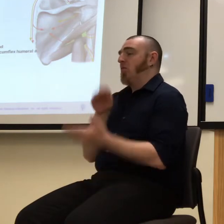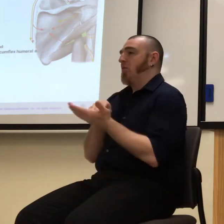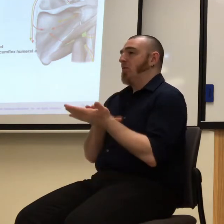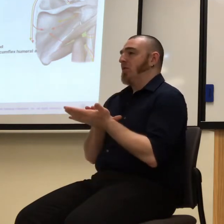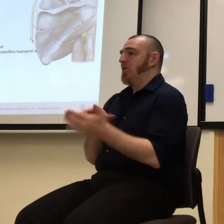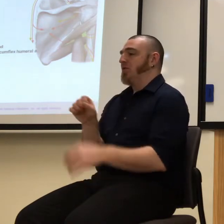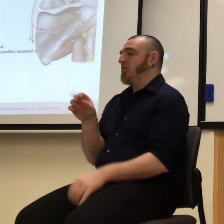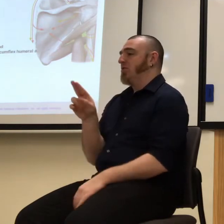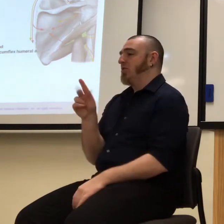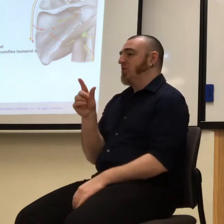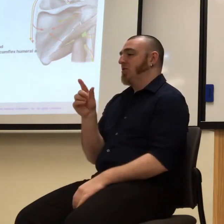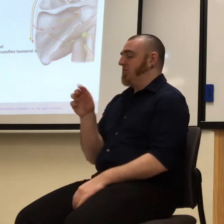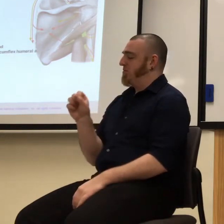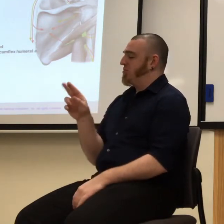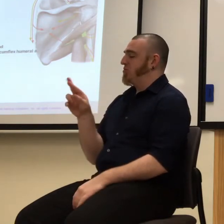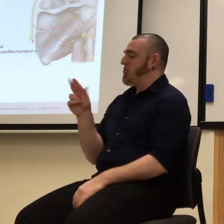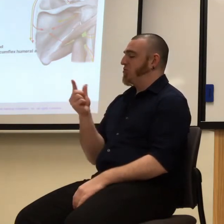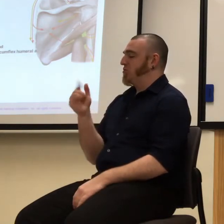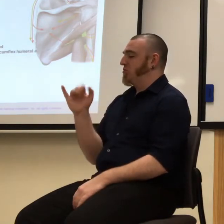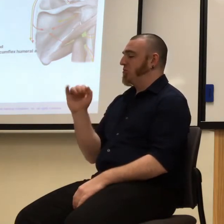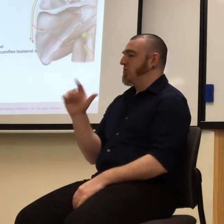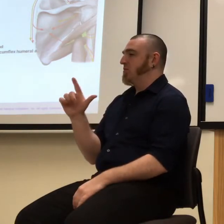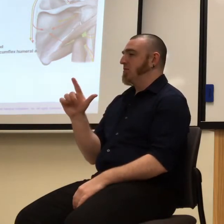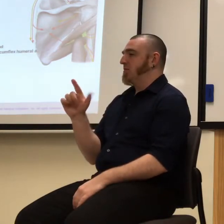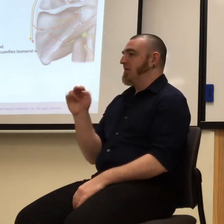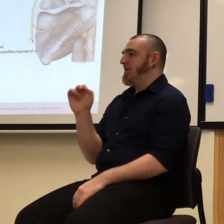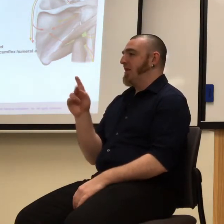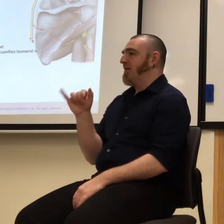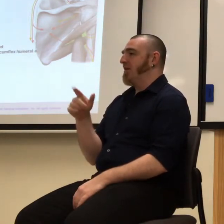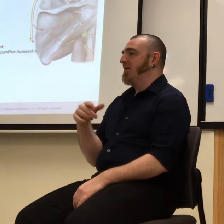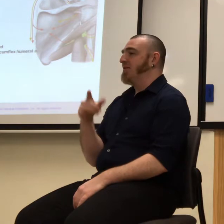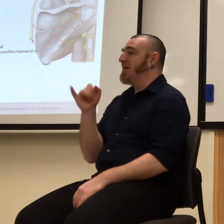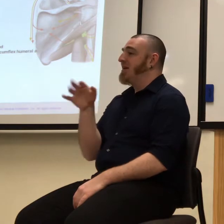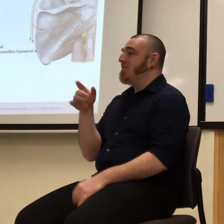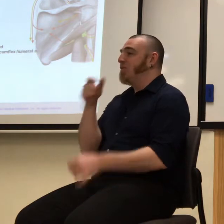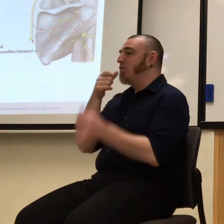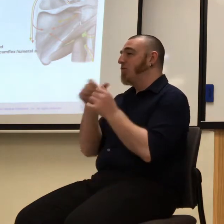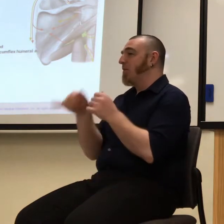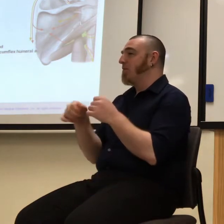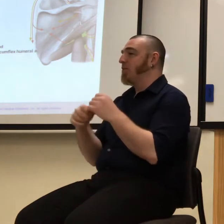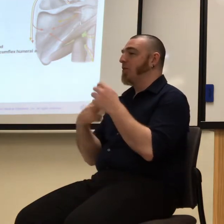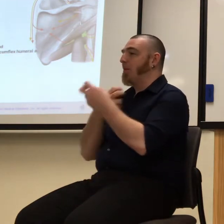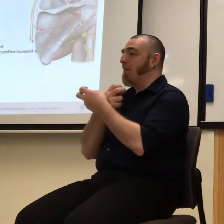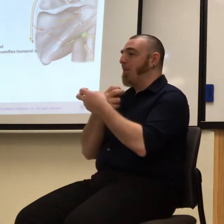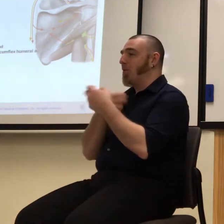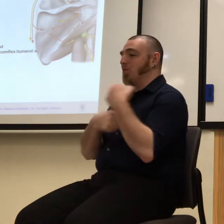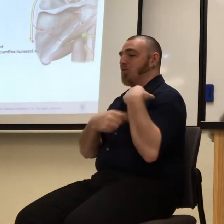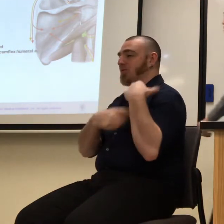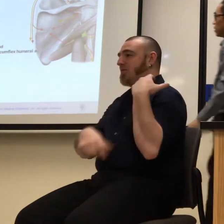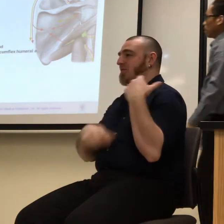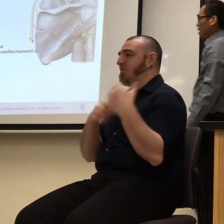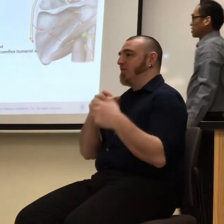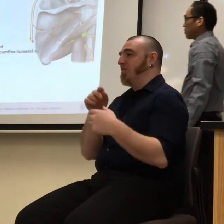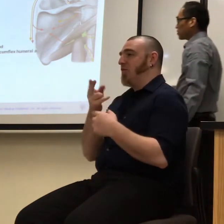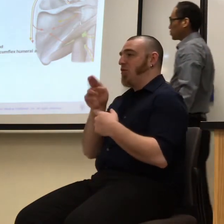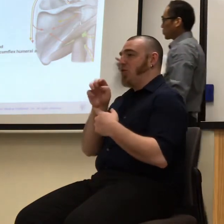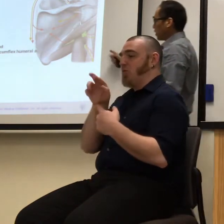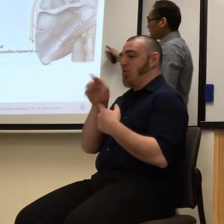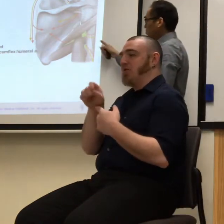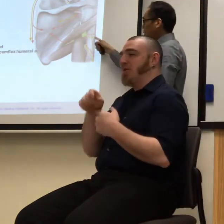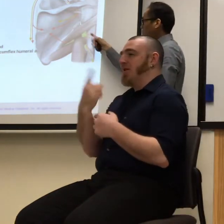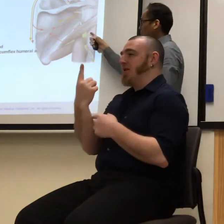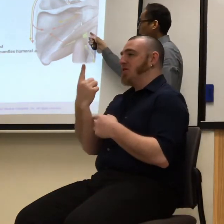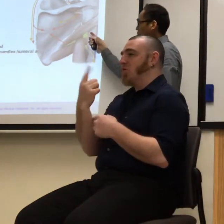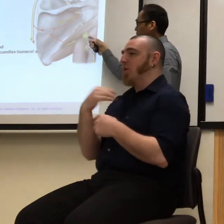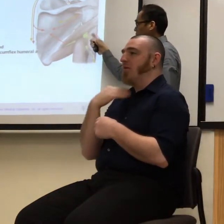surgical neck. Remember, that's one of the necks of the humerus if you've forgotten your bones. But anyways, that's important in anatomy because I said the surgical